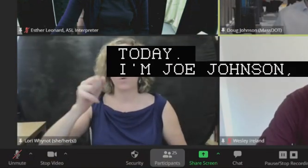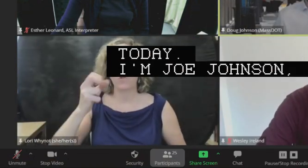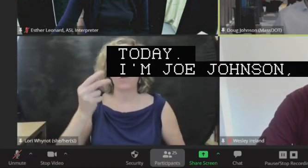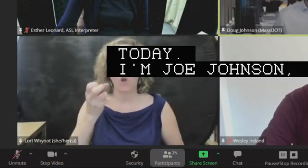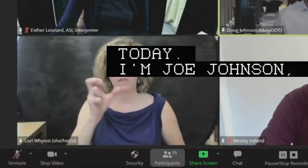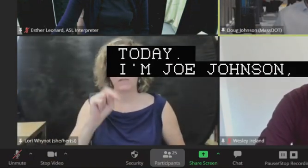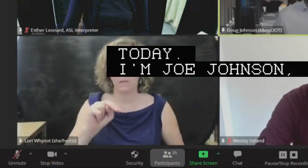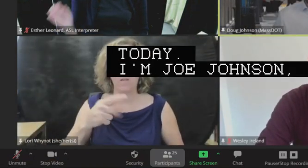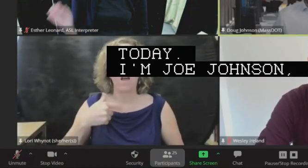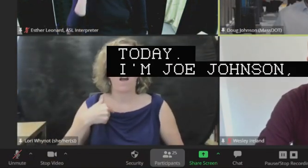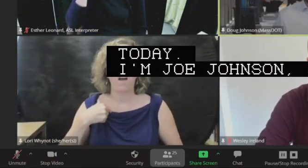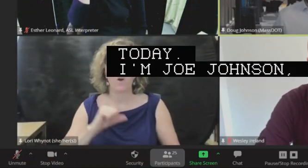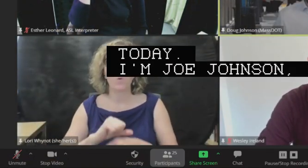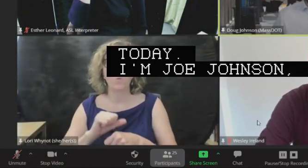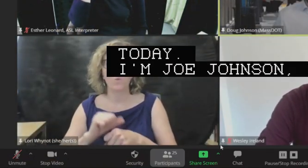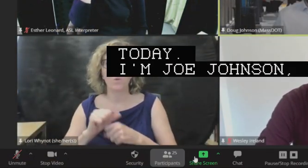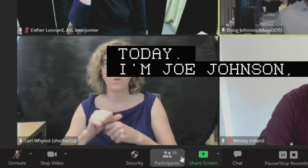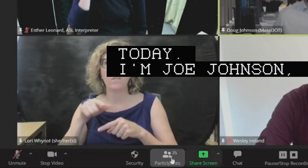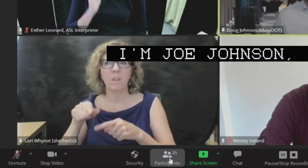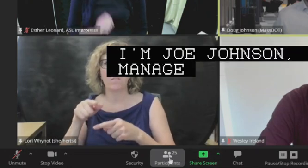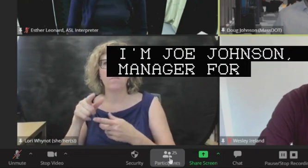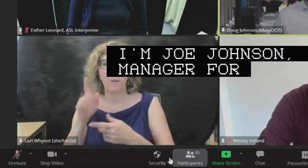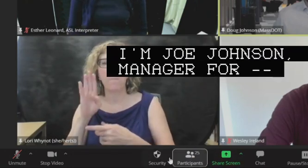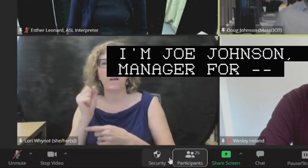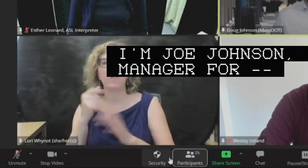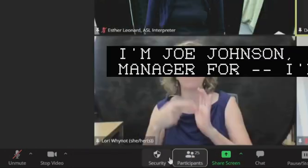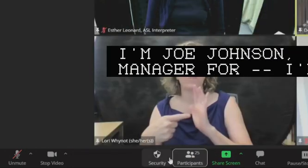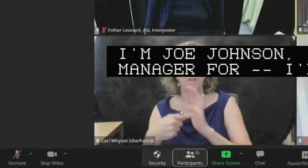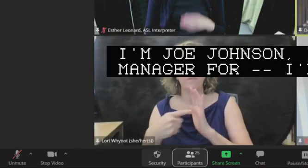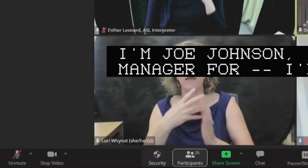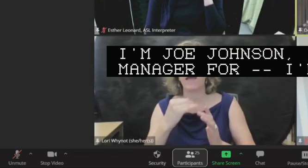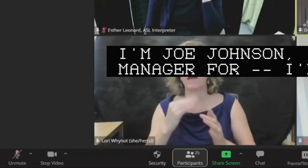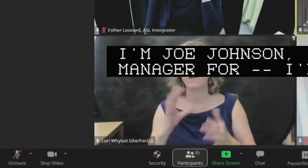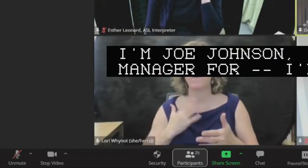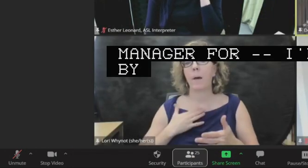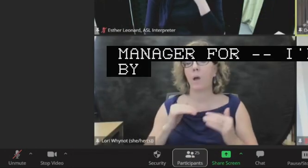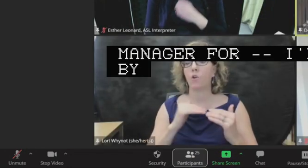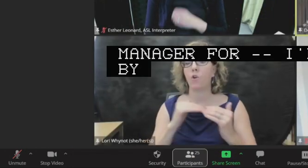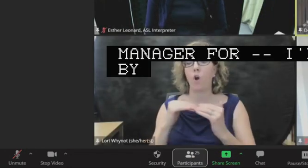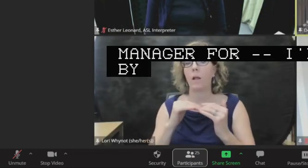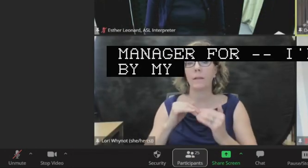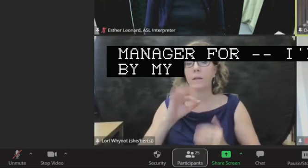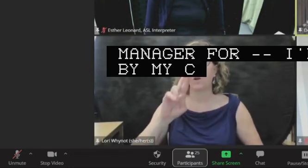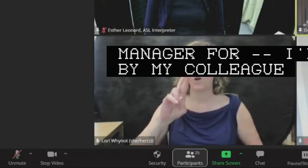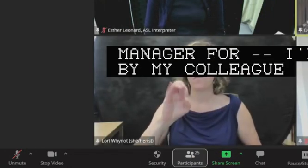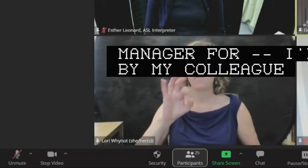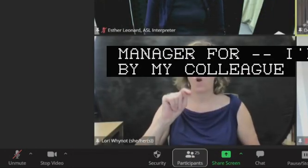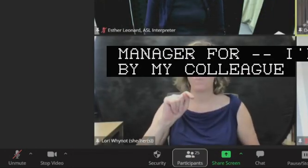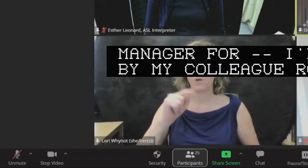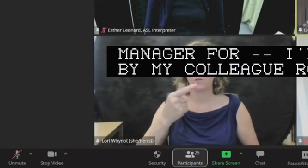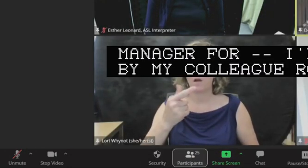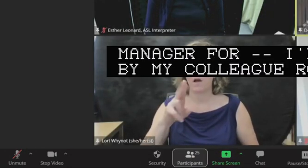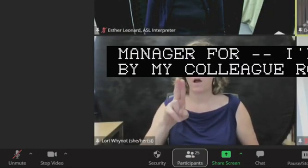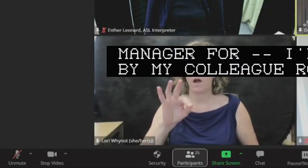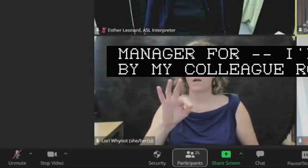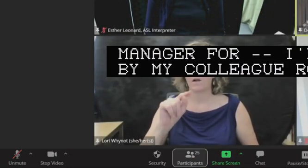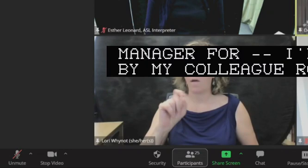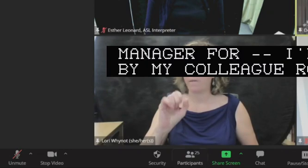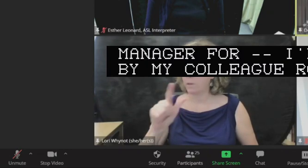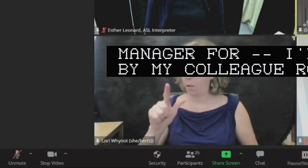network redesign. I'm also joined by my colleague, Robert Guftel, the director of service planning at the